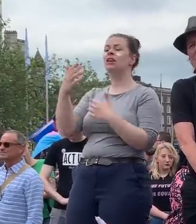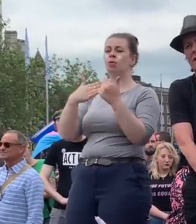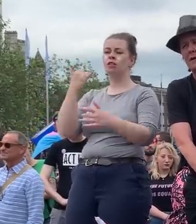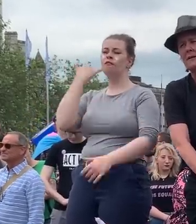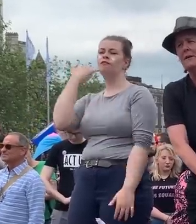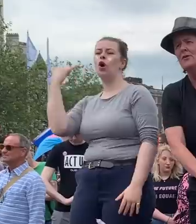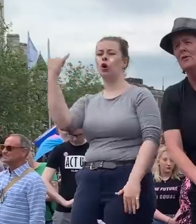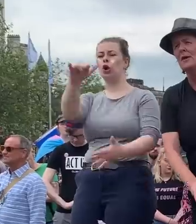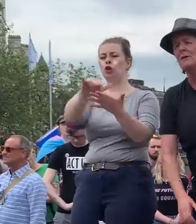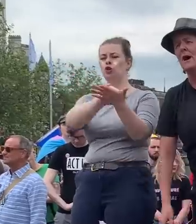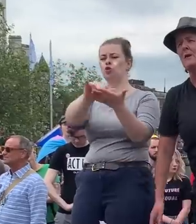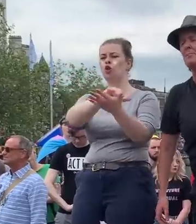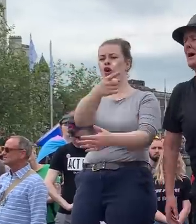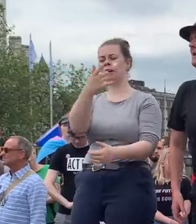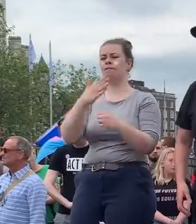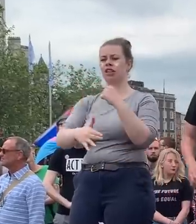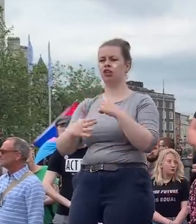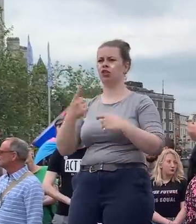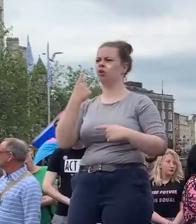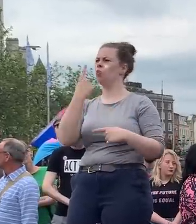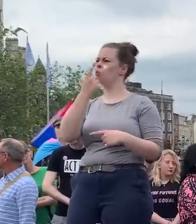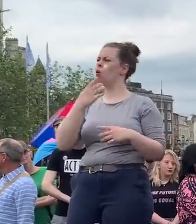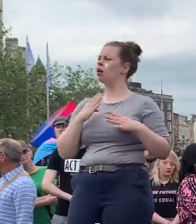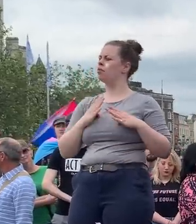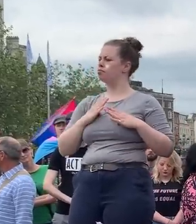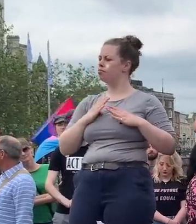to New York to the